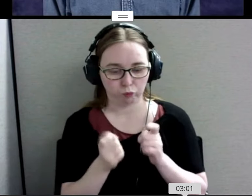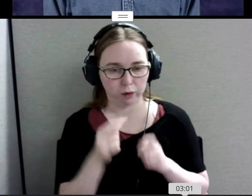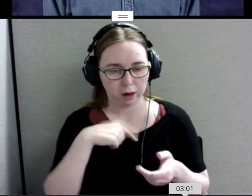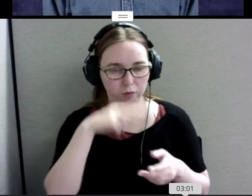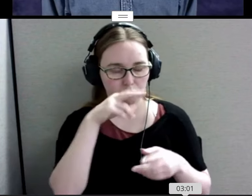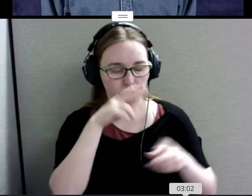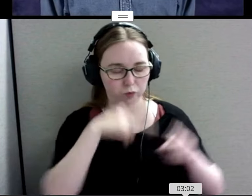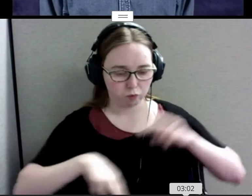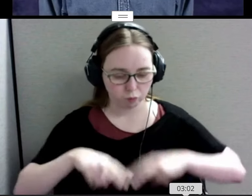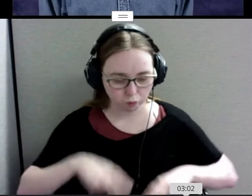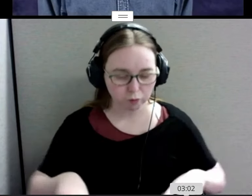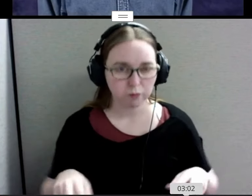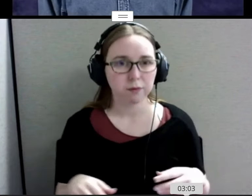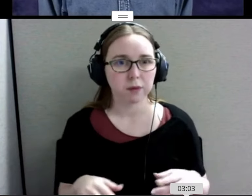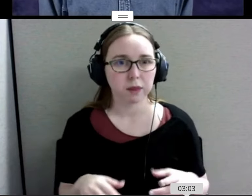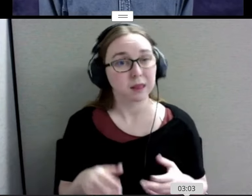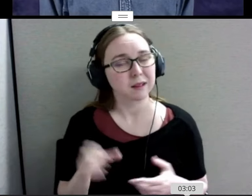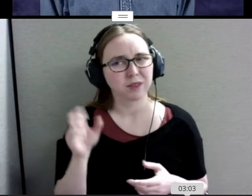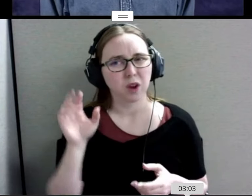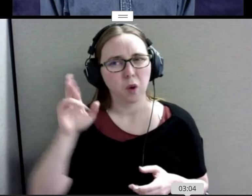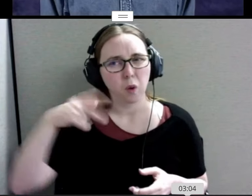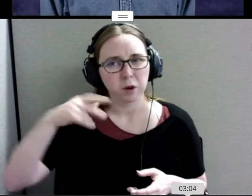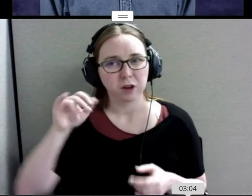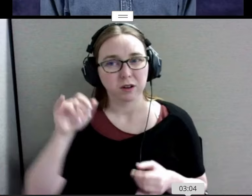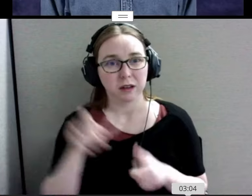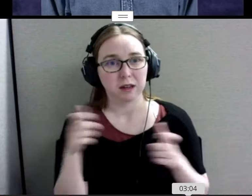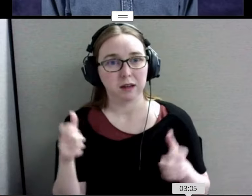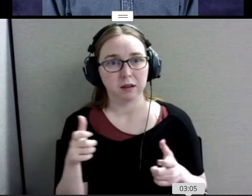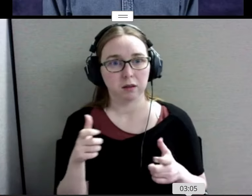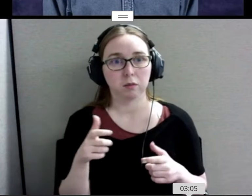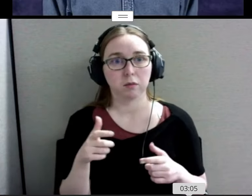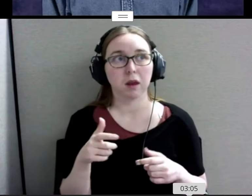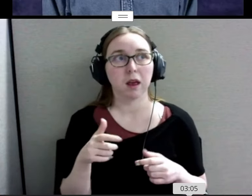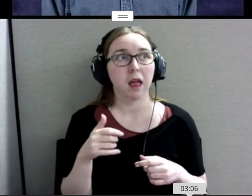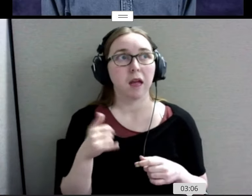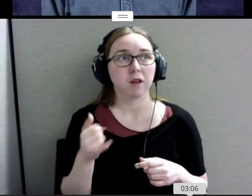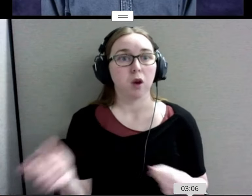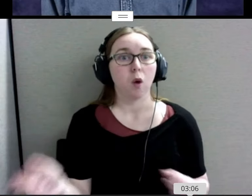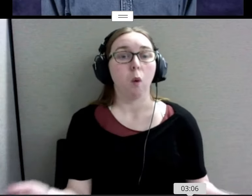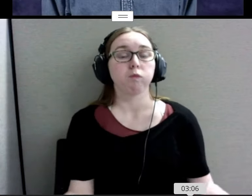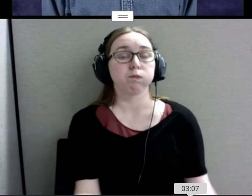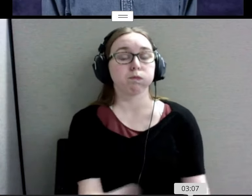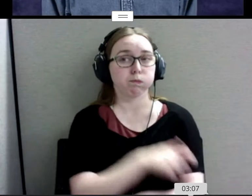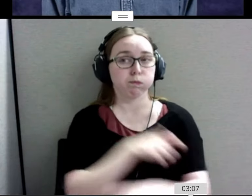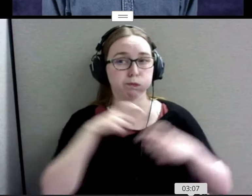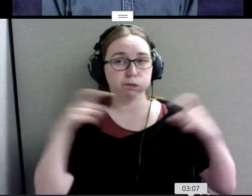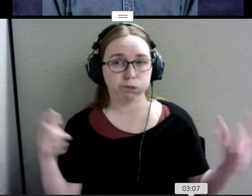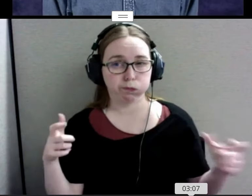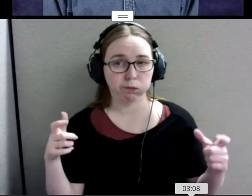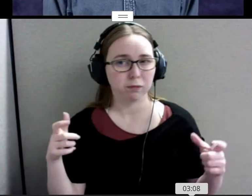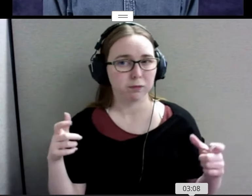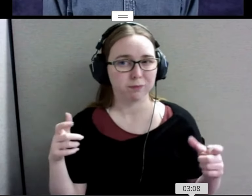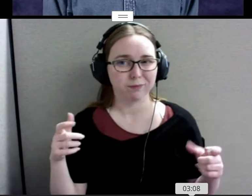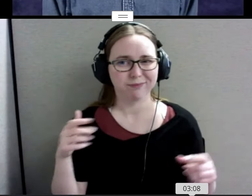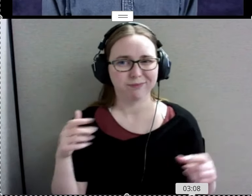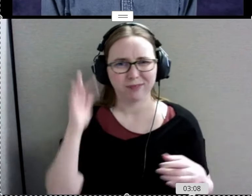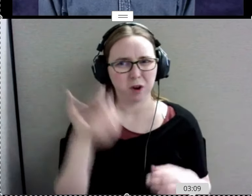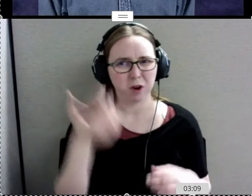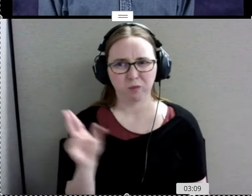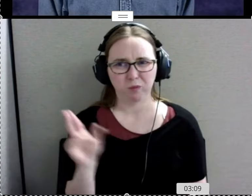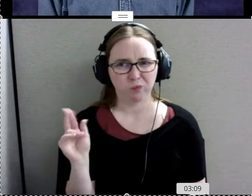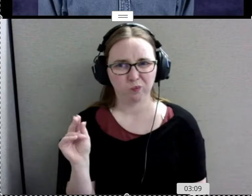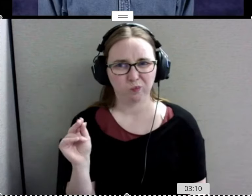checks. Now that depends again on the size of your corporation. If it's really huge and you're talking, several hundred or even thousands of people, obviously that's not practical.